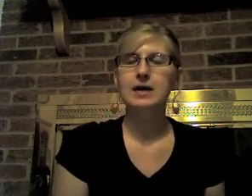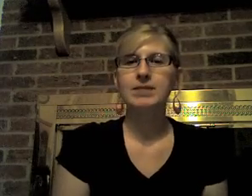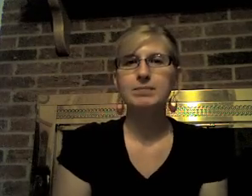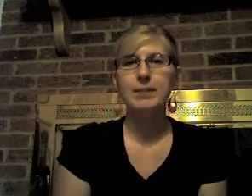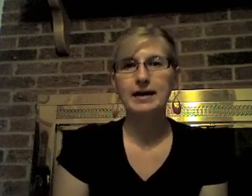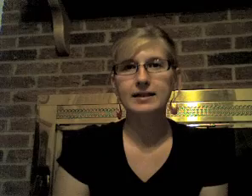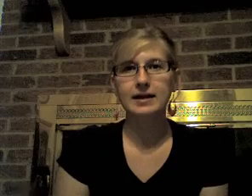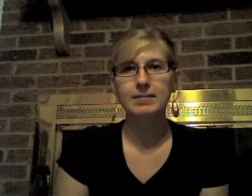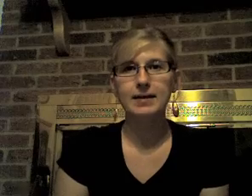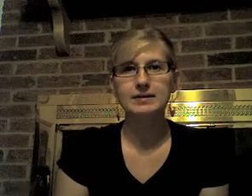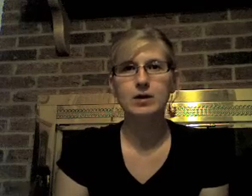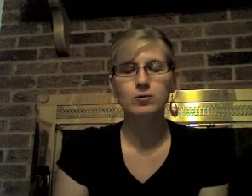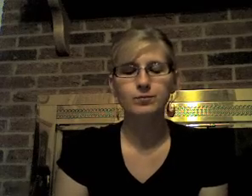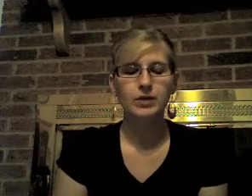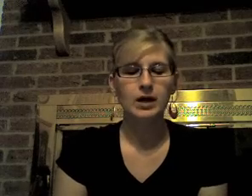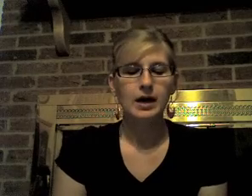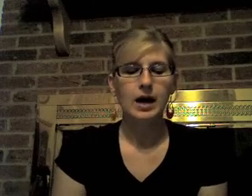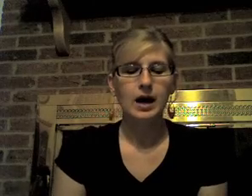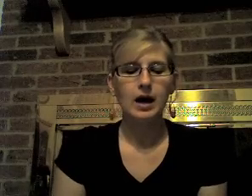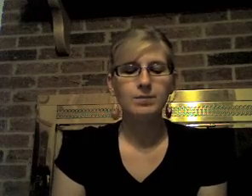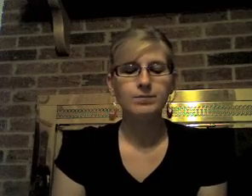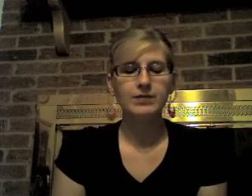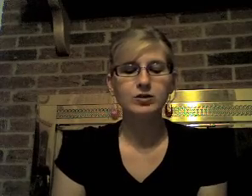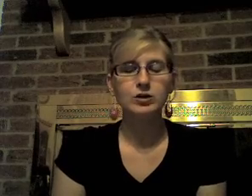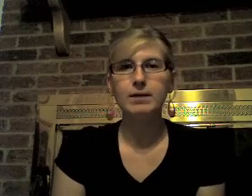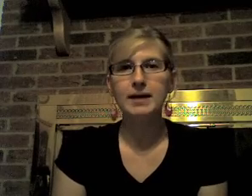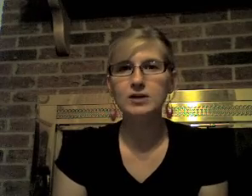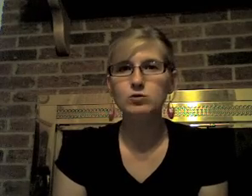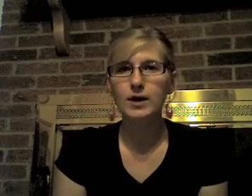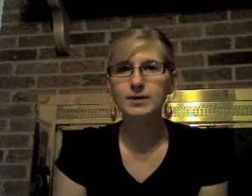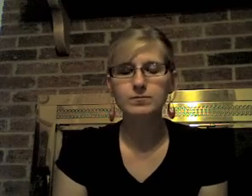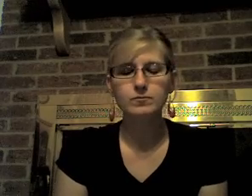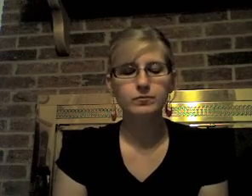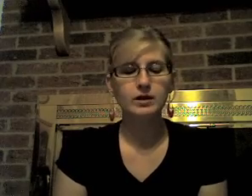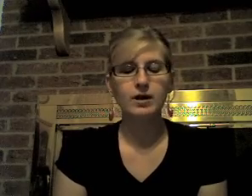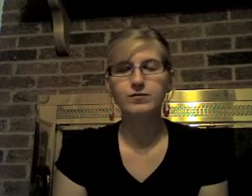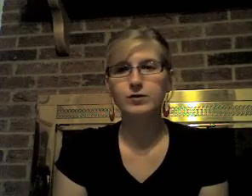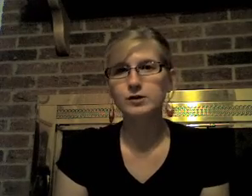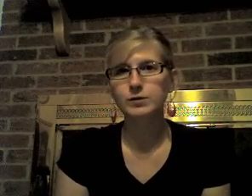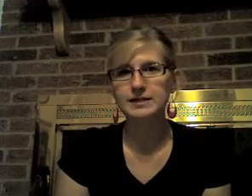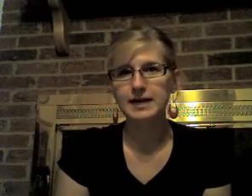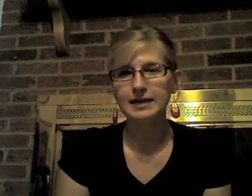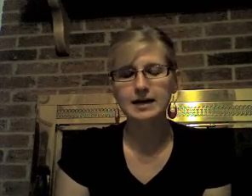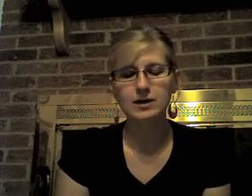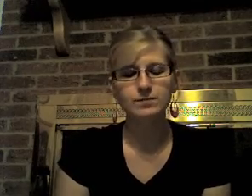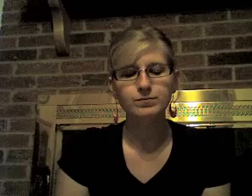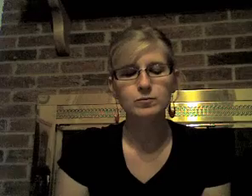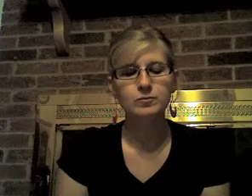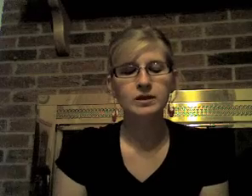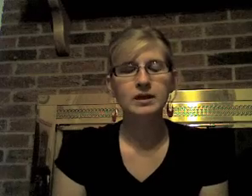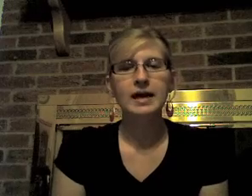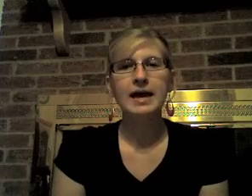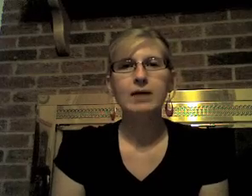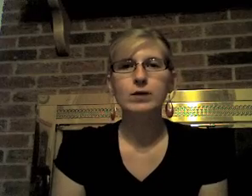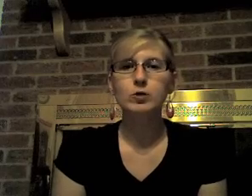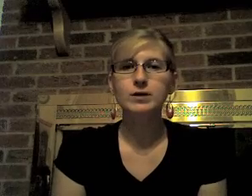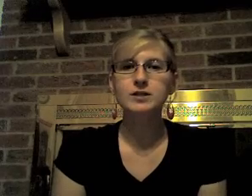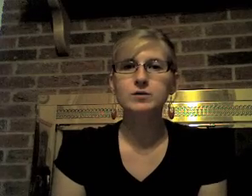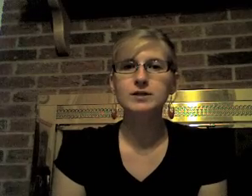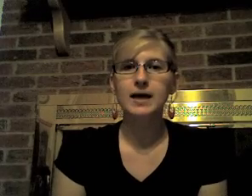that packet that I passed out. If you look at page 1, our first word is ASL. What I'm going to do is I'm